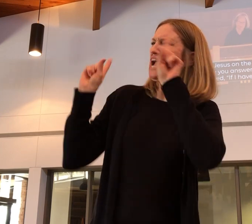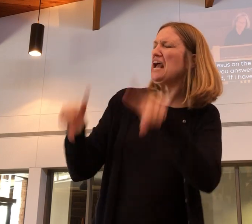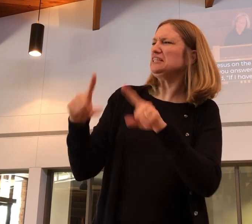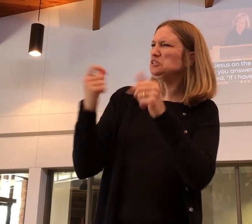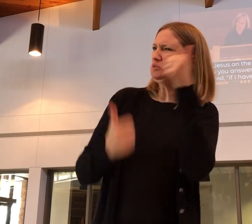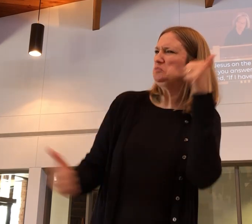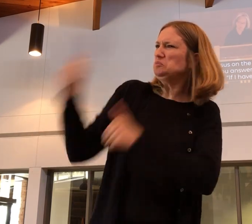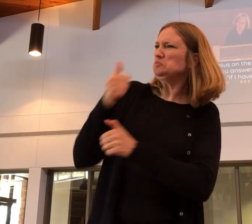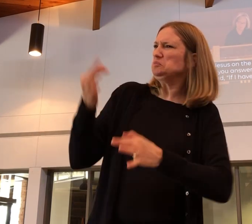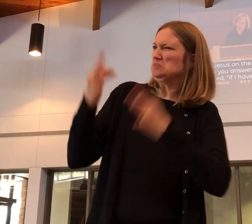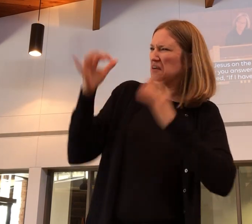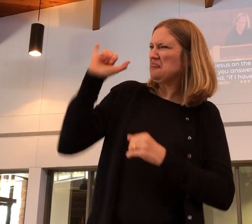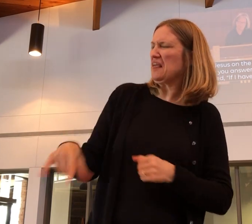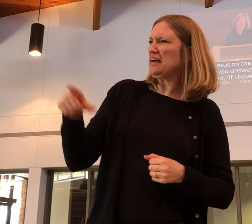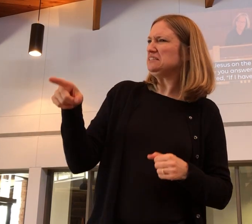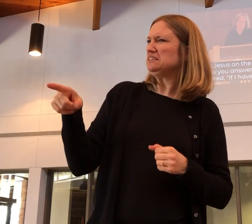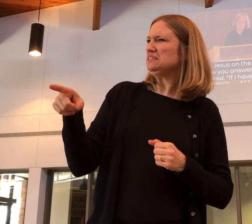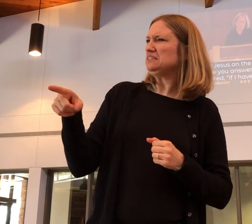the high priest?"